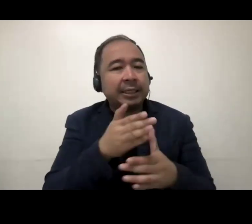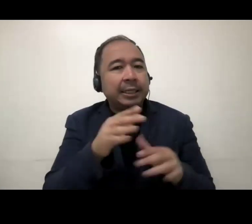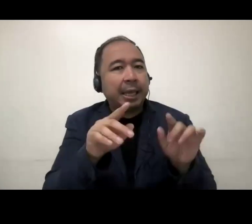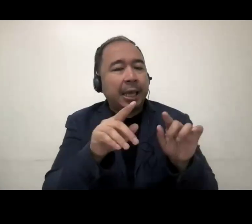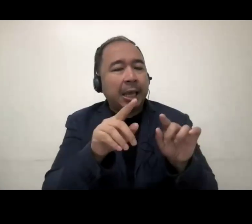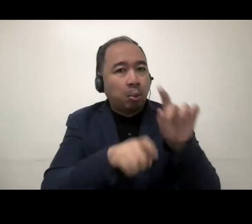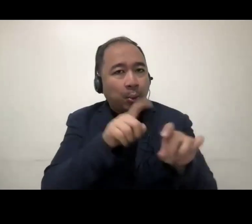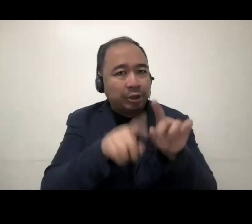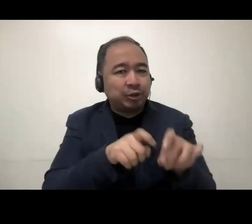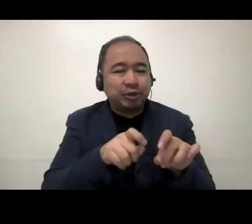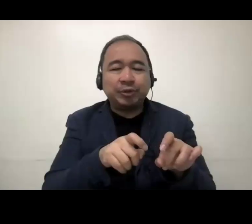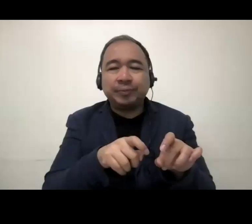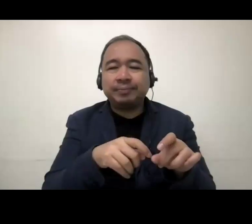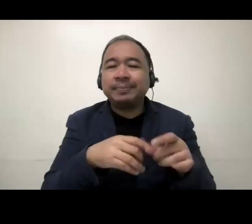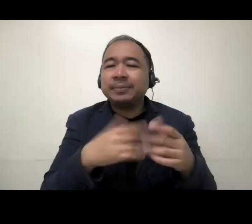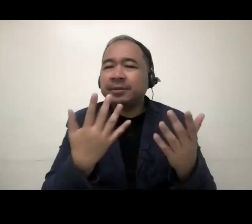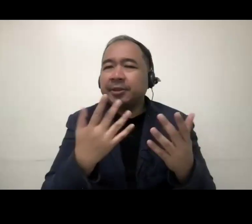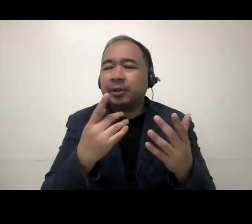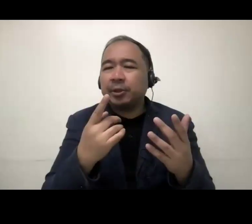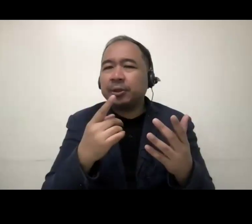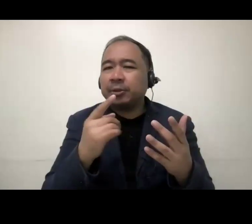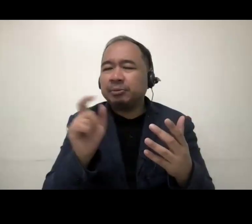for want of a better word, the